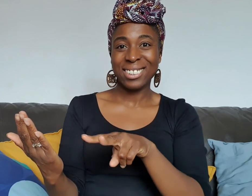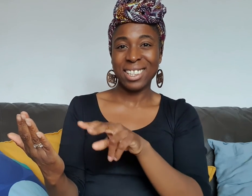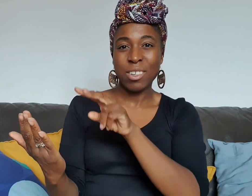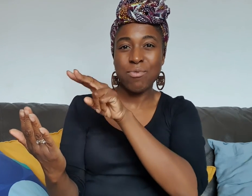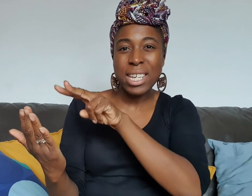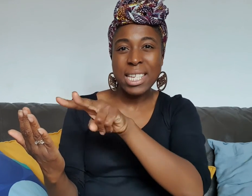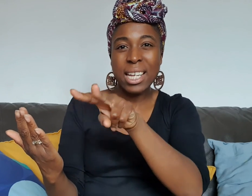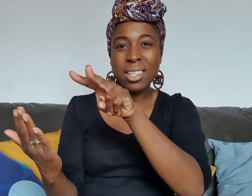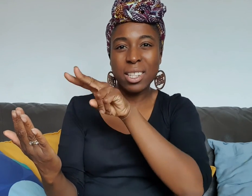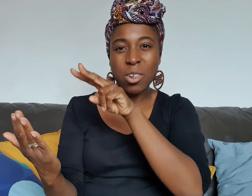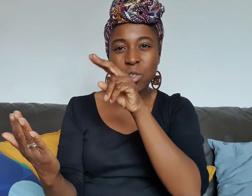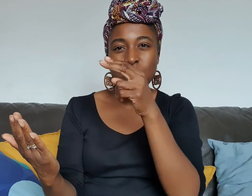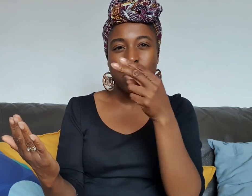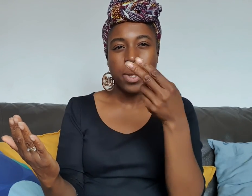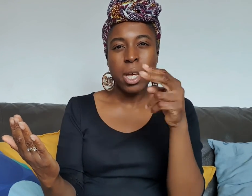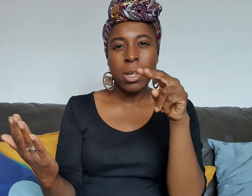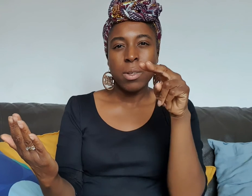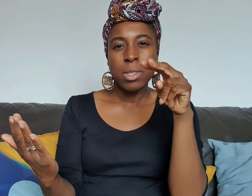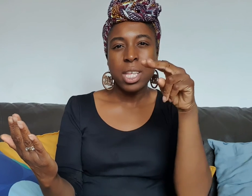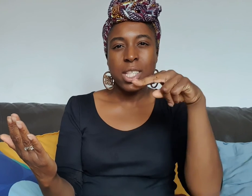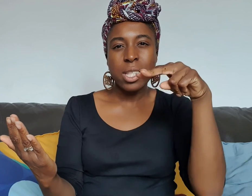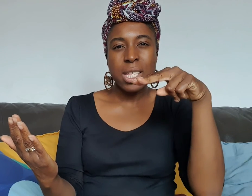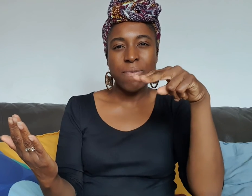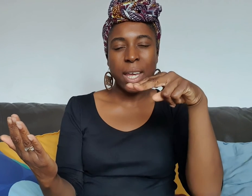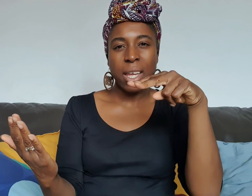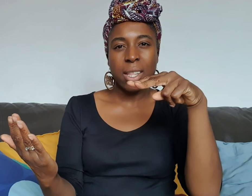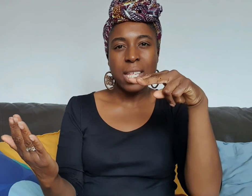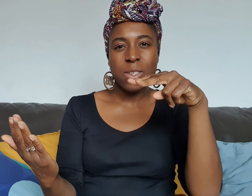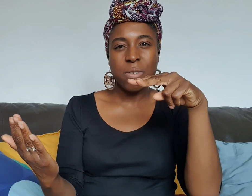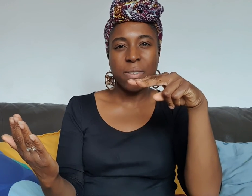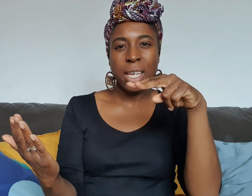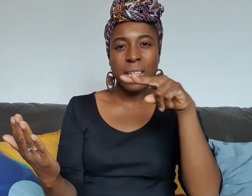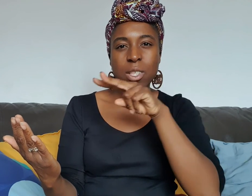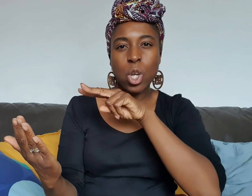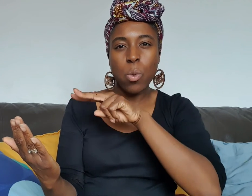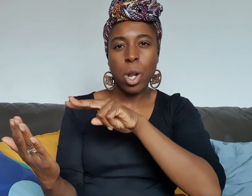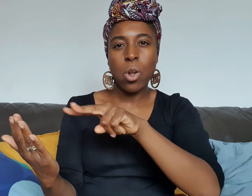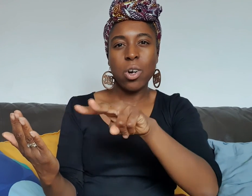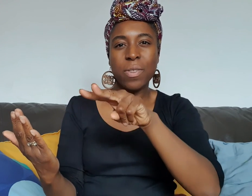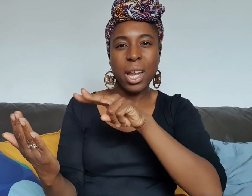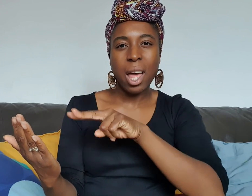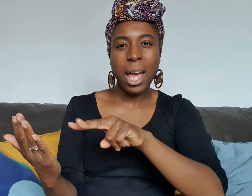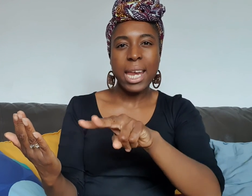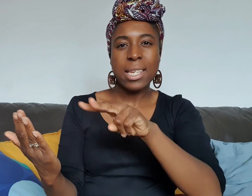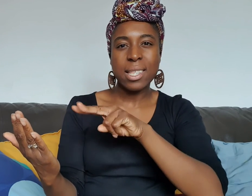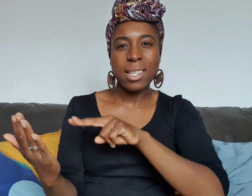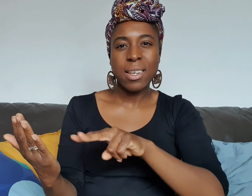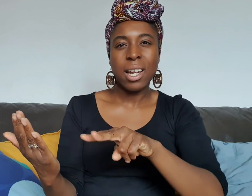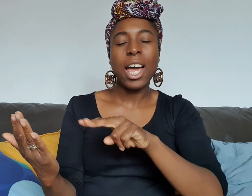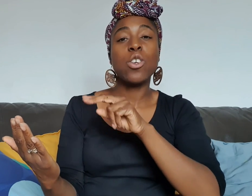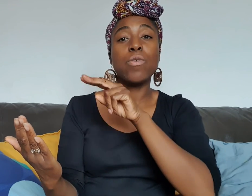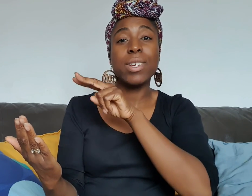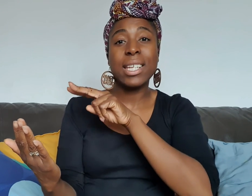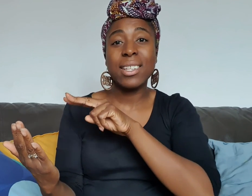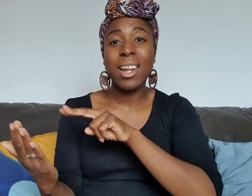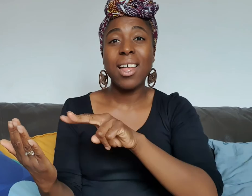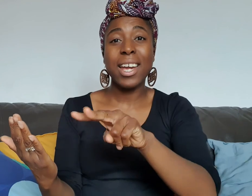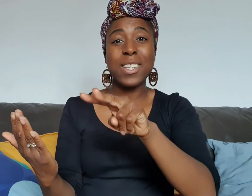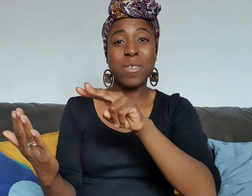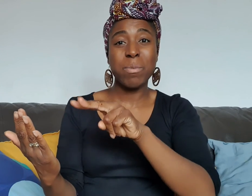Reading. These two fingers go along the lines like you're reading the lines of a